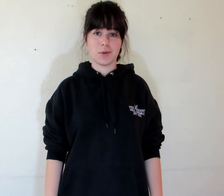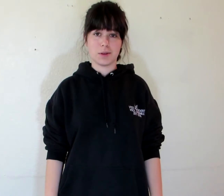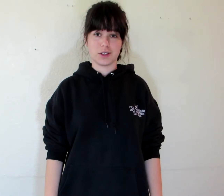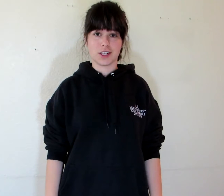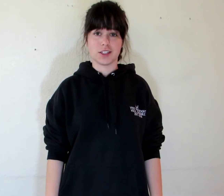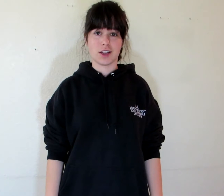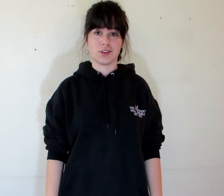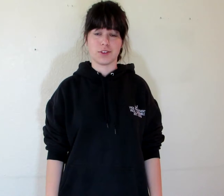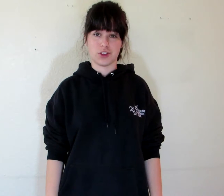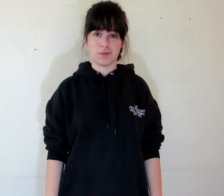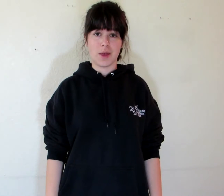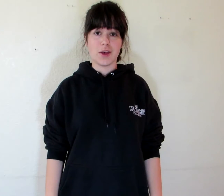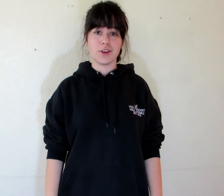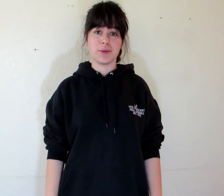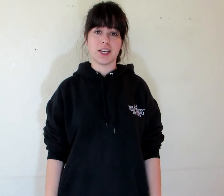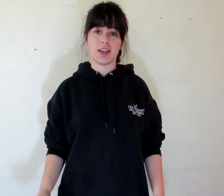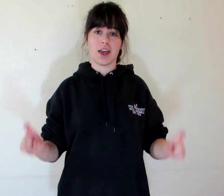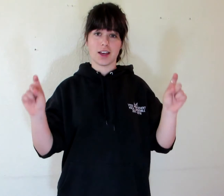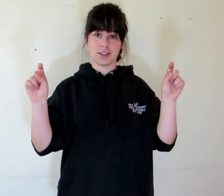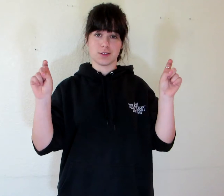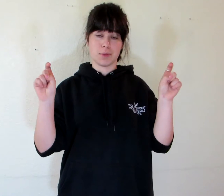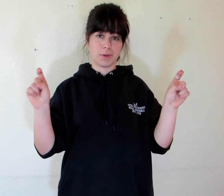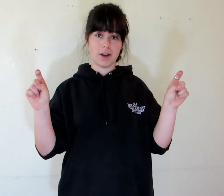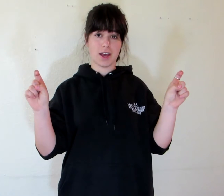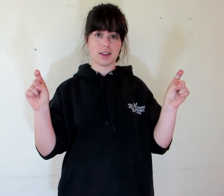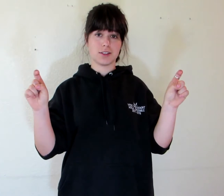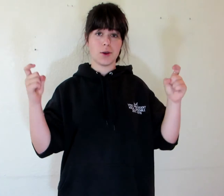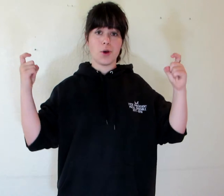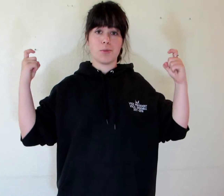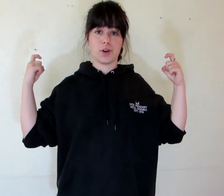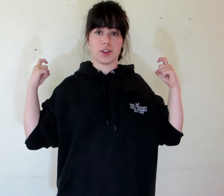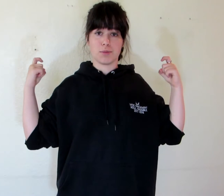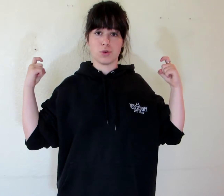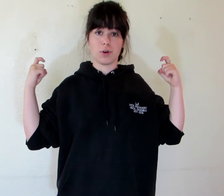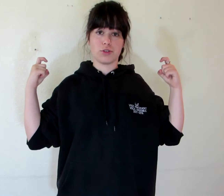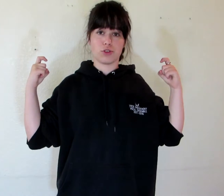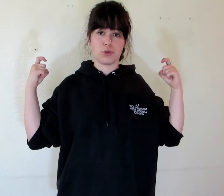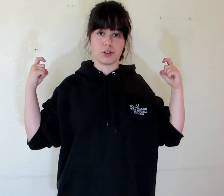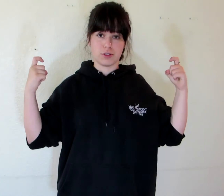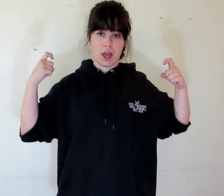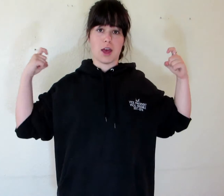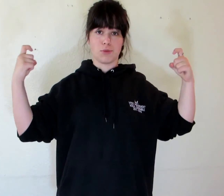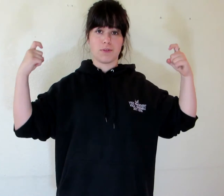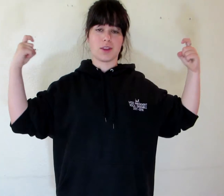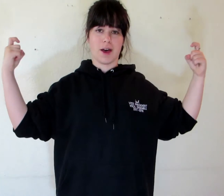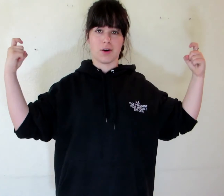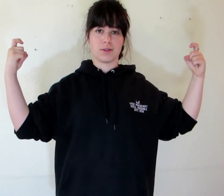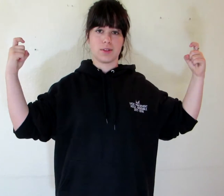be learning is the sign for gym. You'll be taking X's in both your hands, putting them towards your shoulders, and moving them out, like